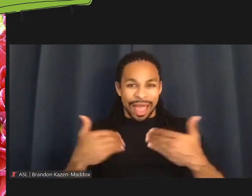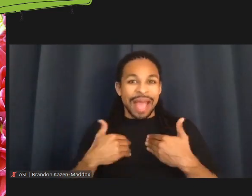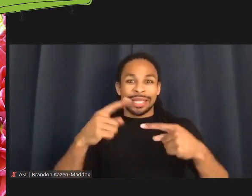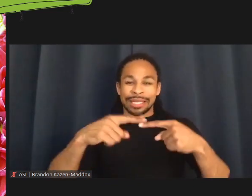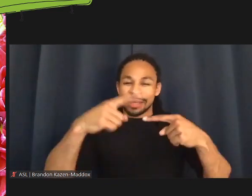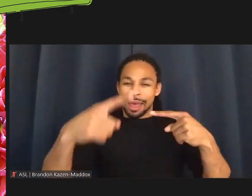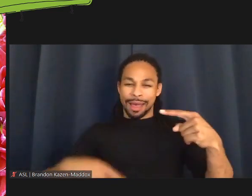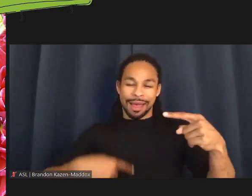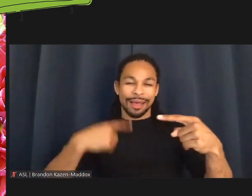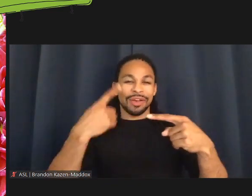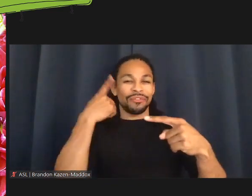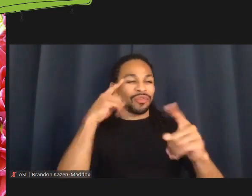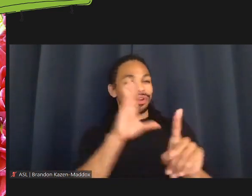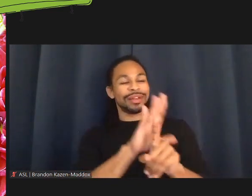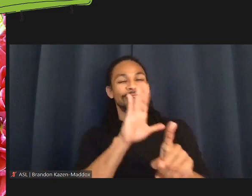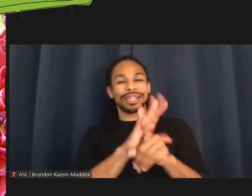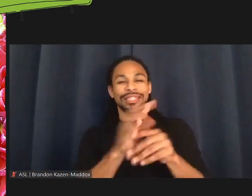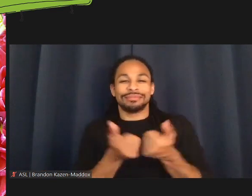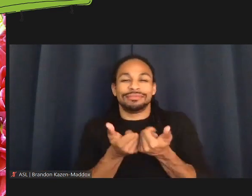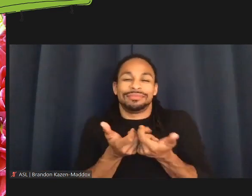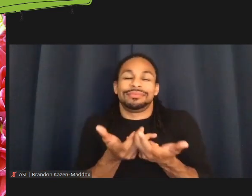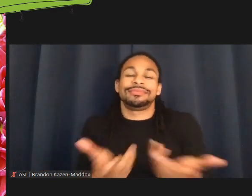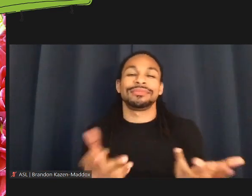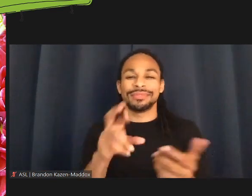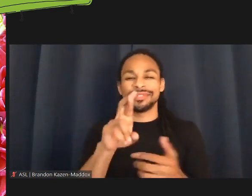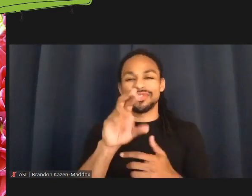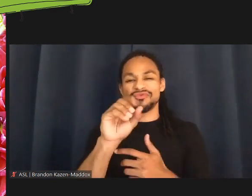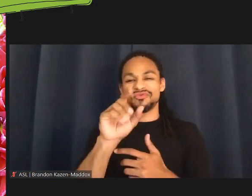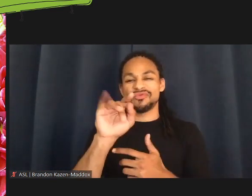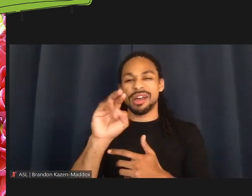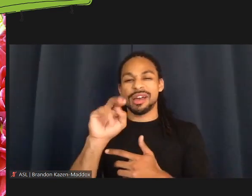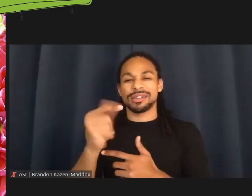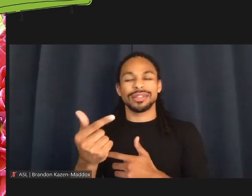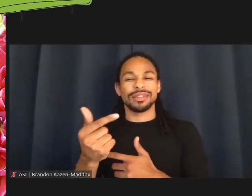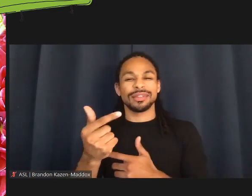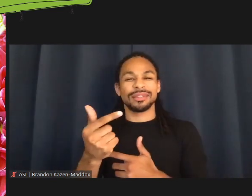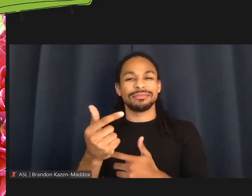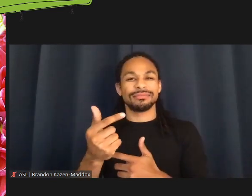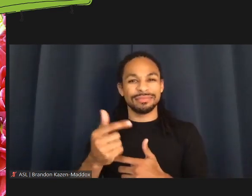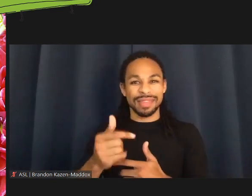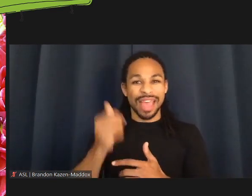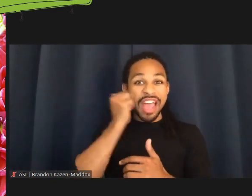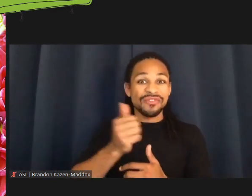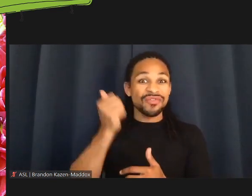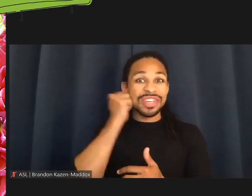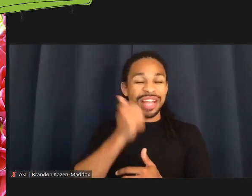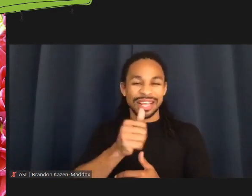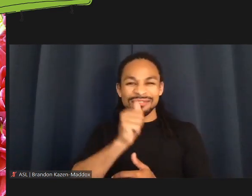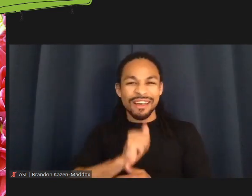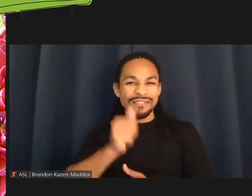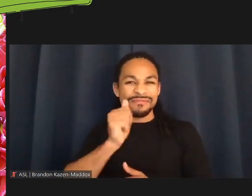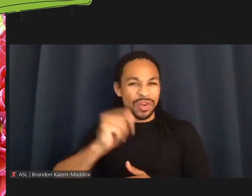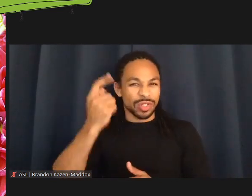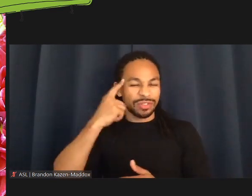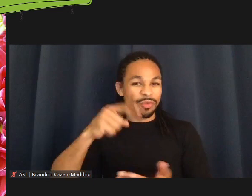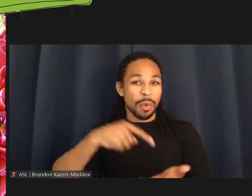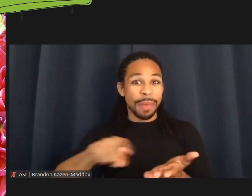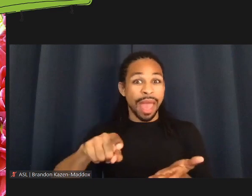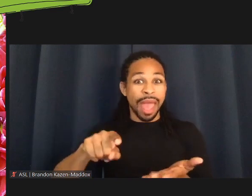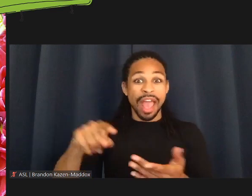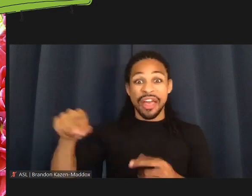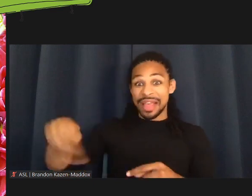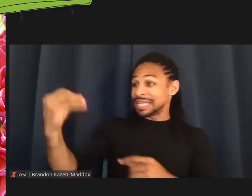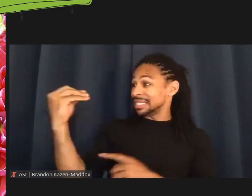Every day sags with the weight hovering for pay. This is a selfie. Look,